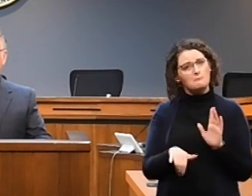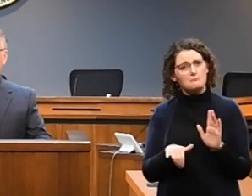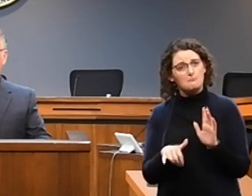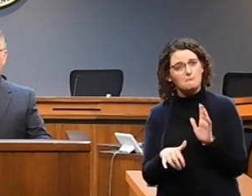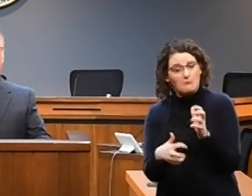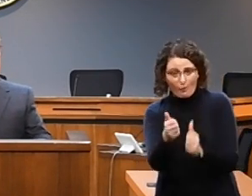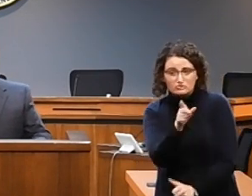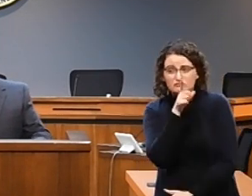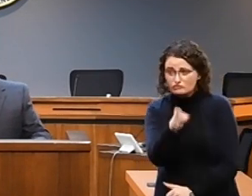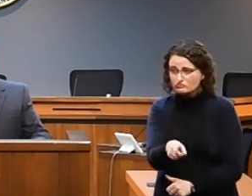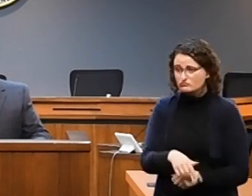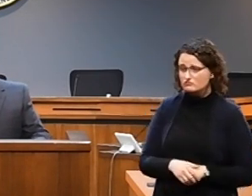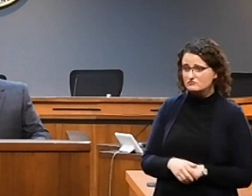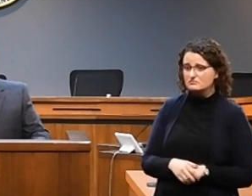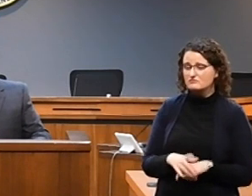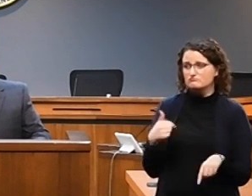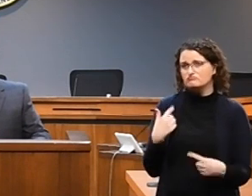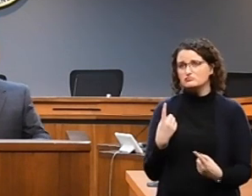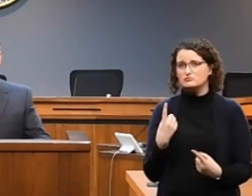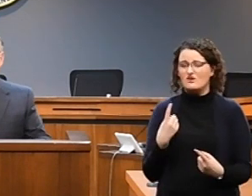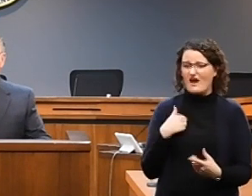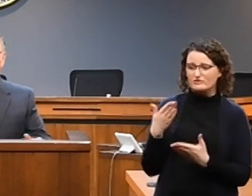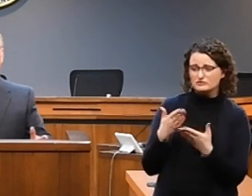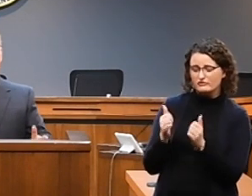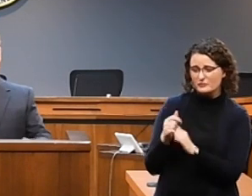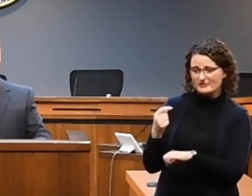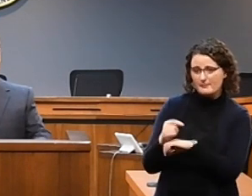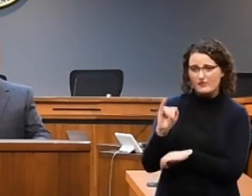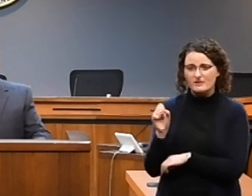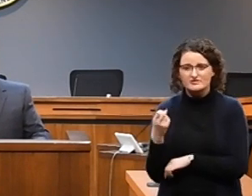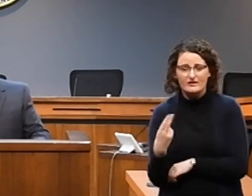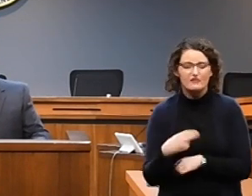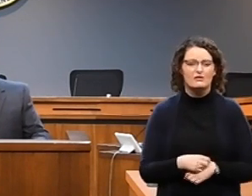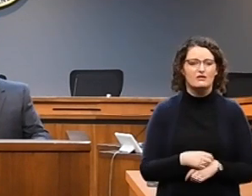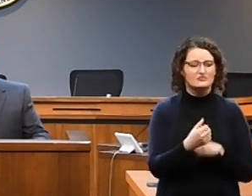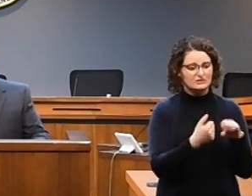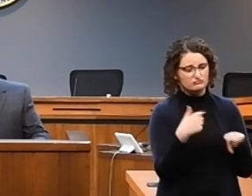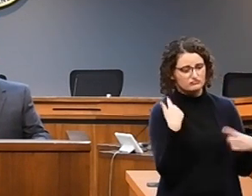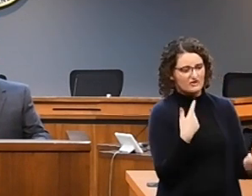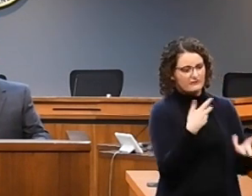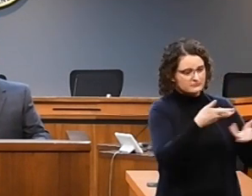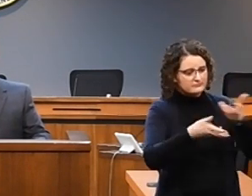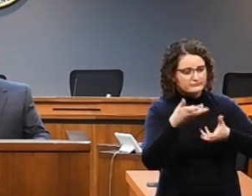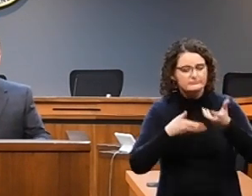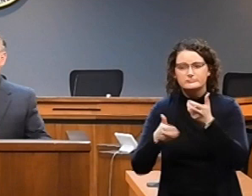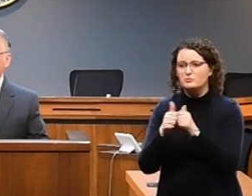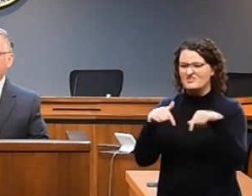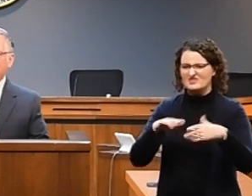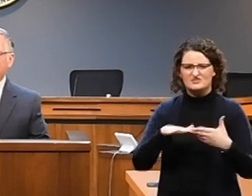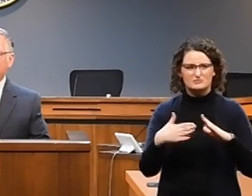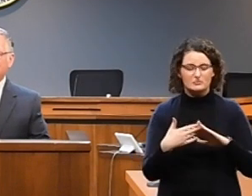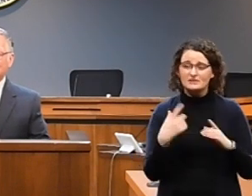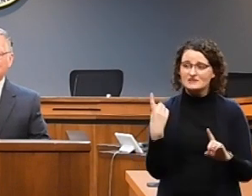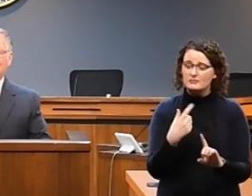mostly true in the years that I've served Temple Isaiah and the years that I've interfaced with the Howard County community. Something that